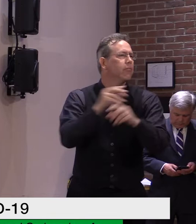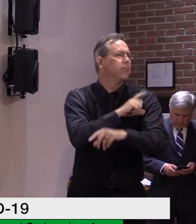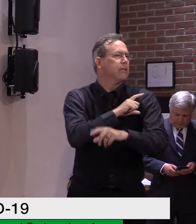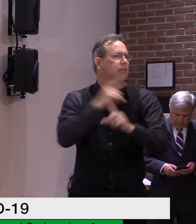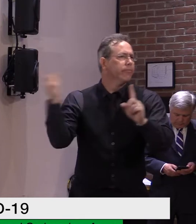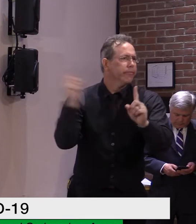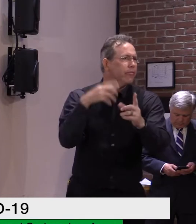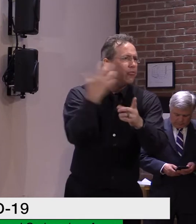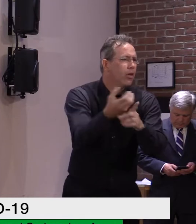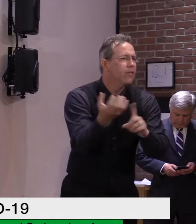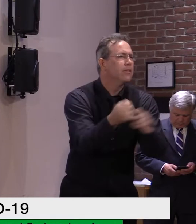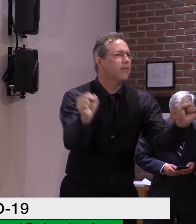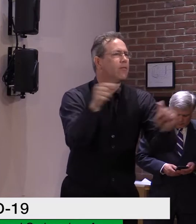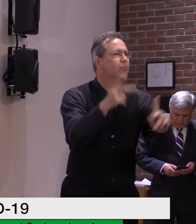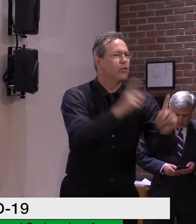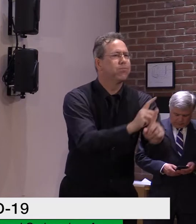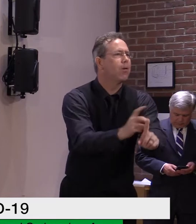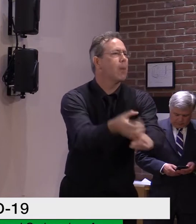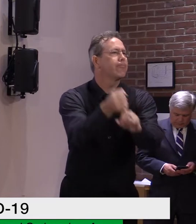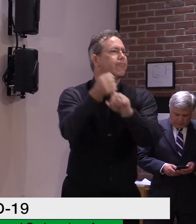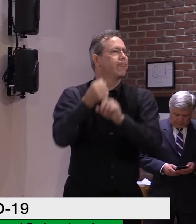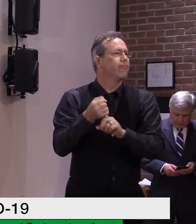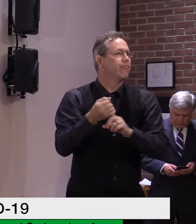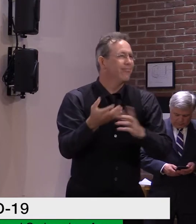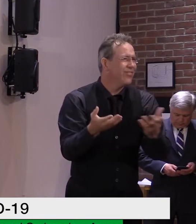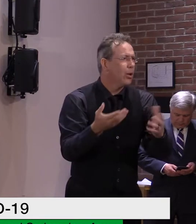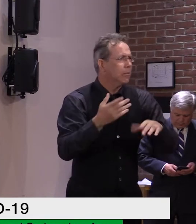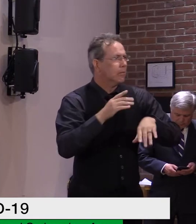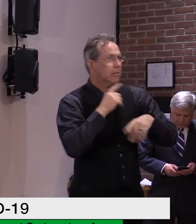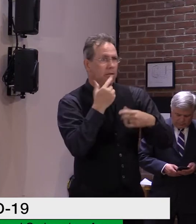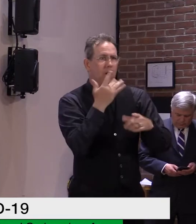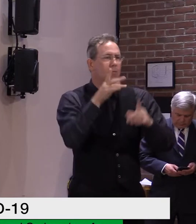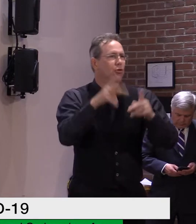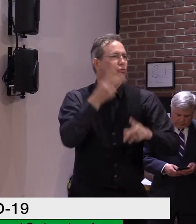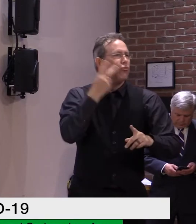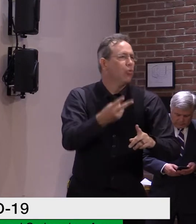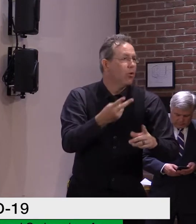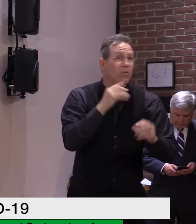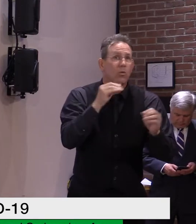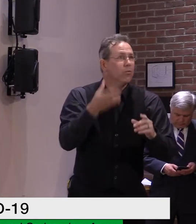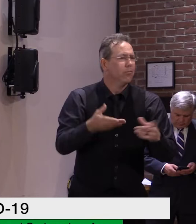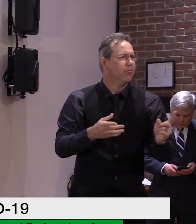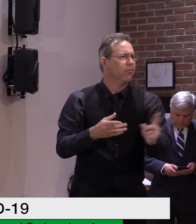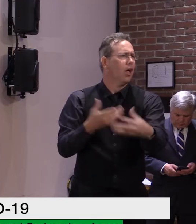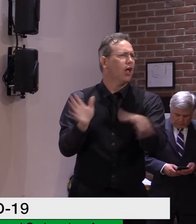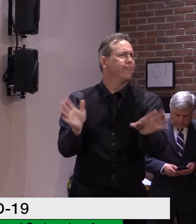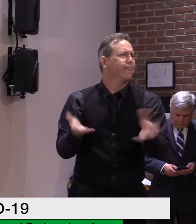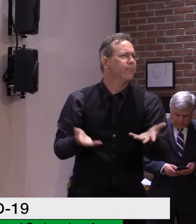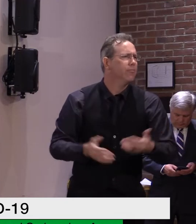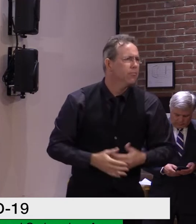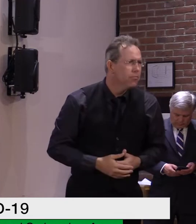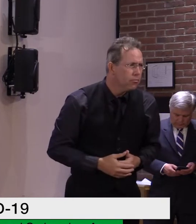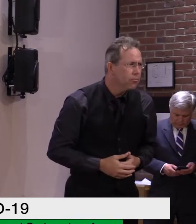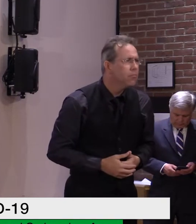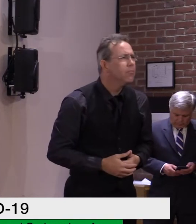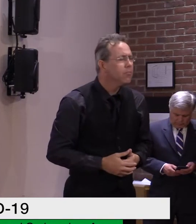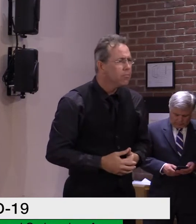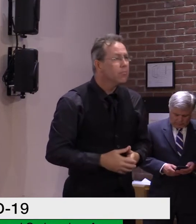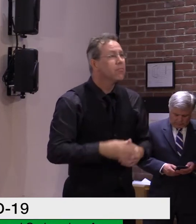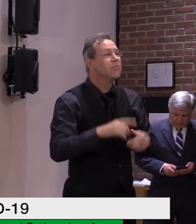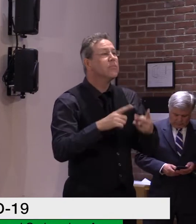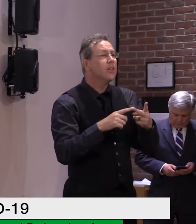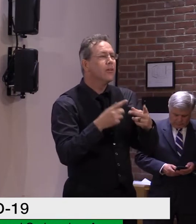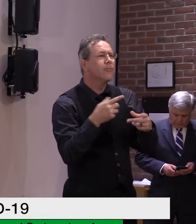before you go in. The water depth, the temperature, prevailing currents, the location of hidden rocks and other hazards are all important factors in staying